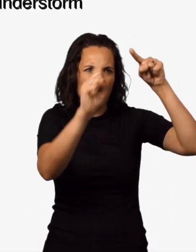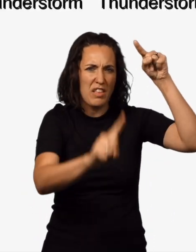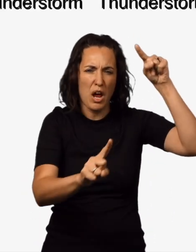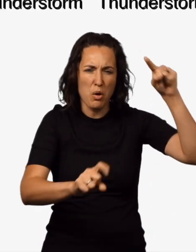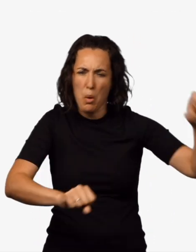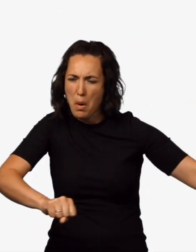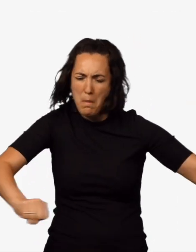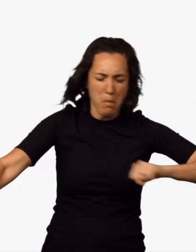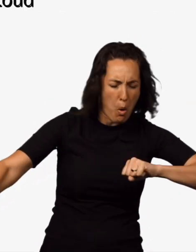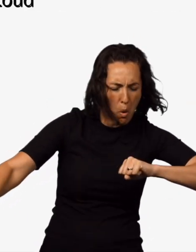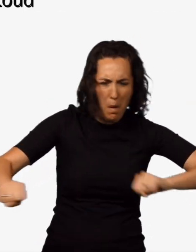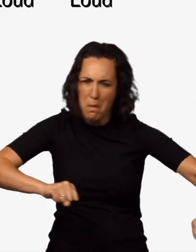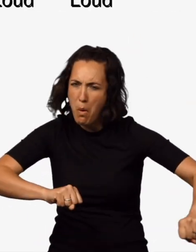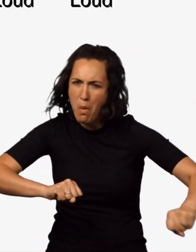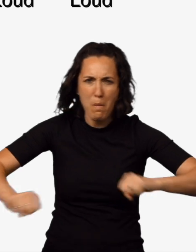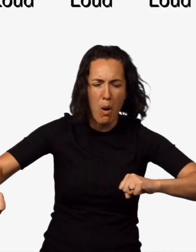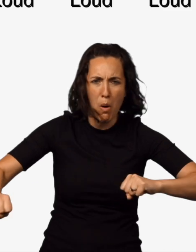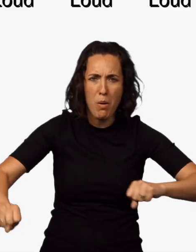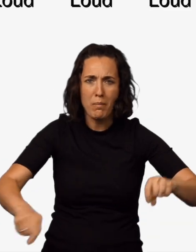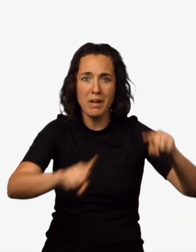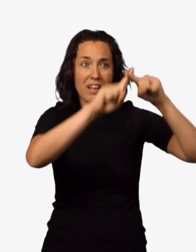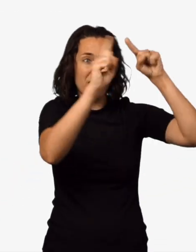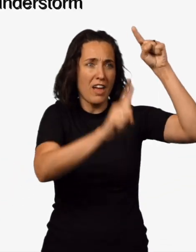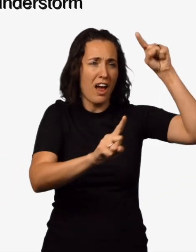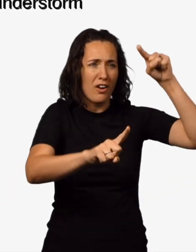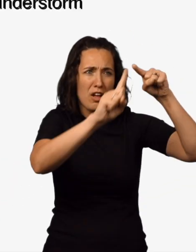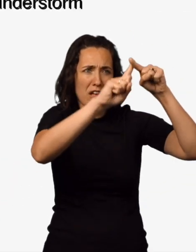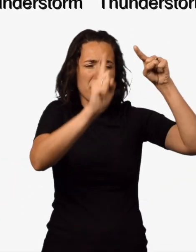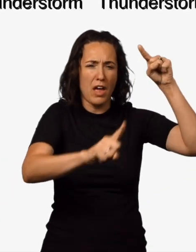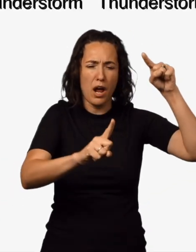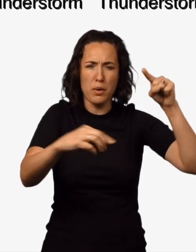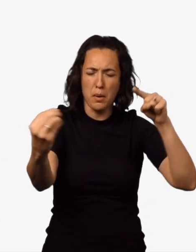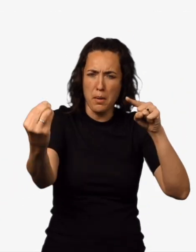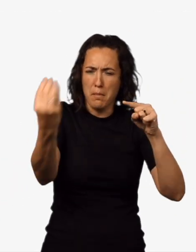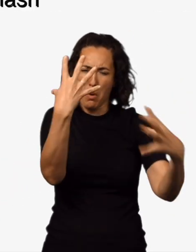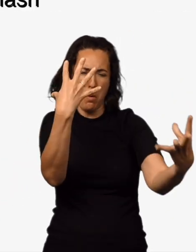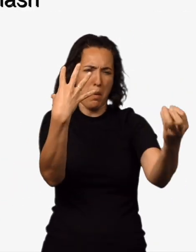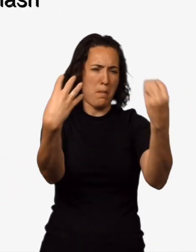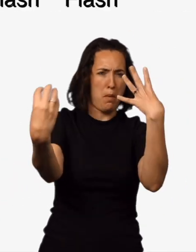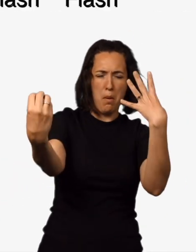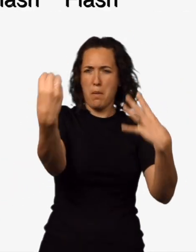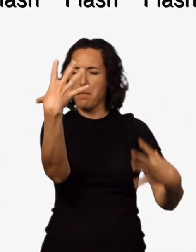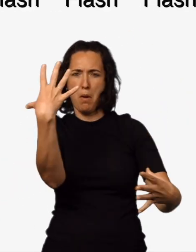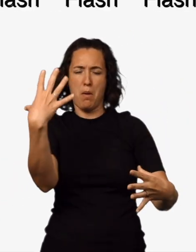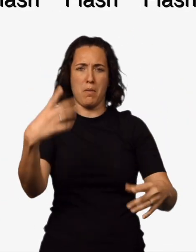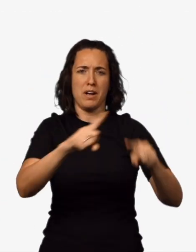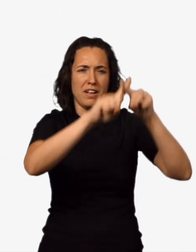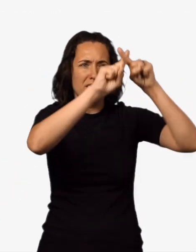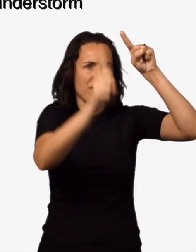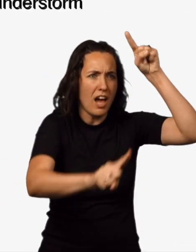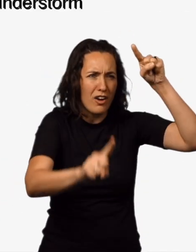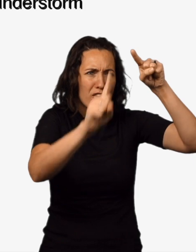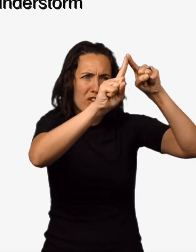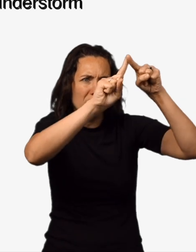Thunderstorm, thunderstorm, loud, loud, loud. Thunderstorm, thunderstorm, flash, flash, flash.